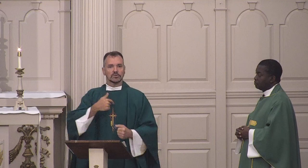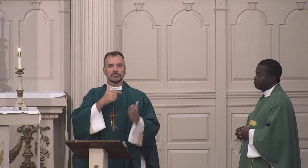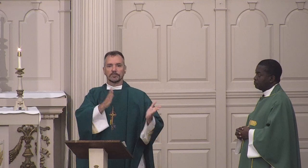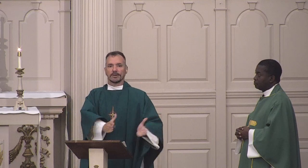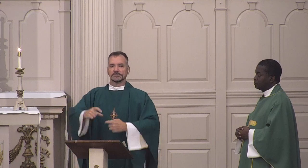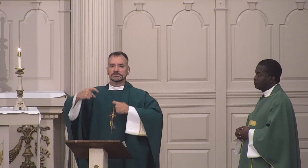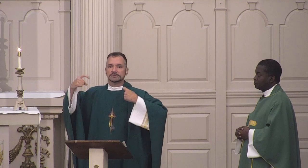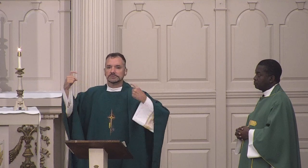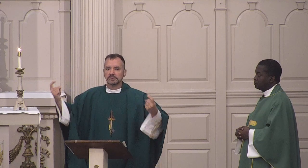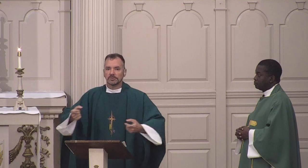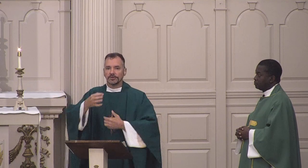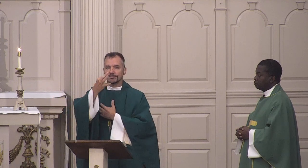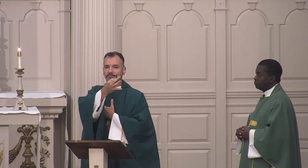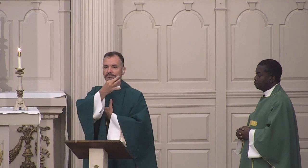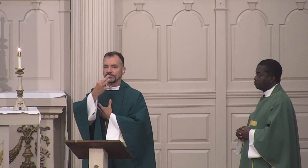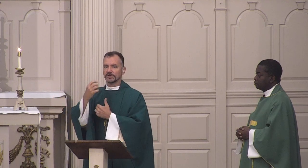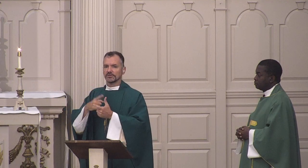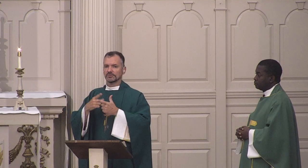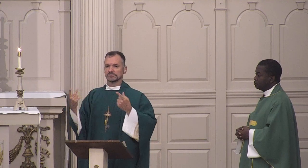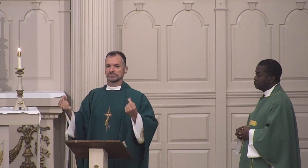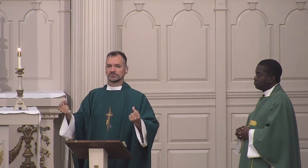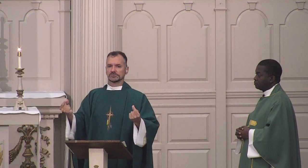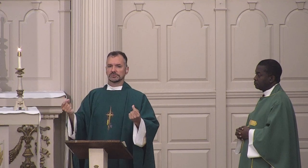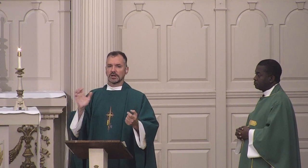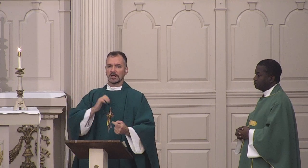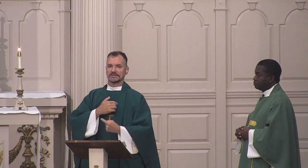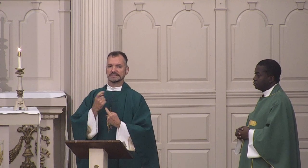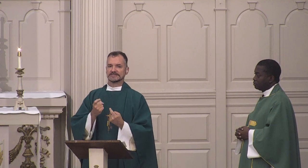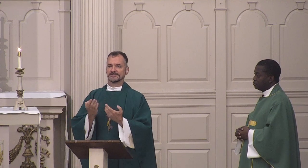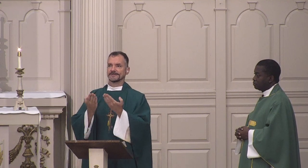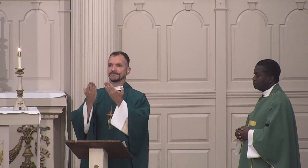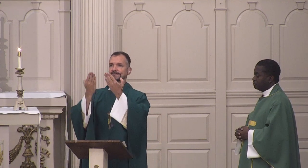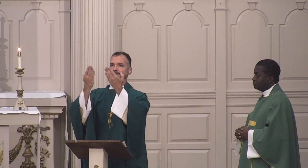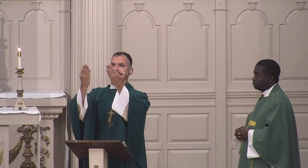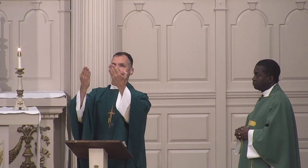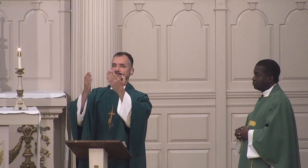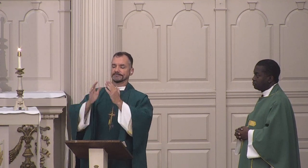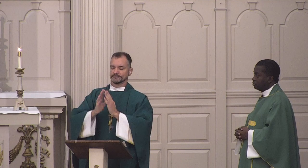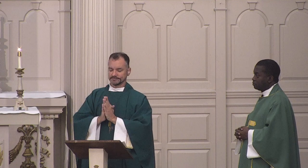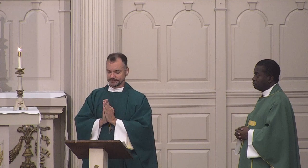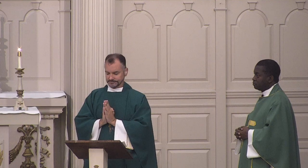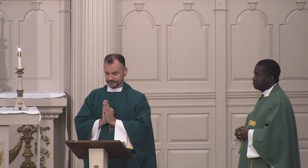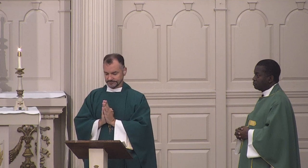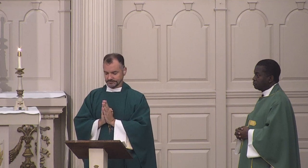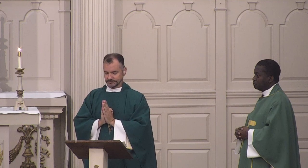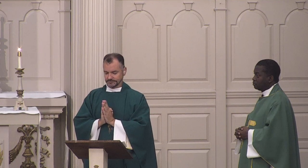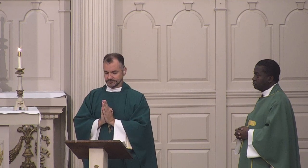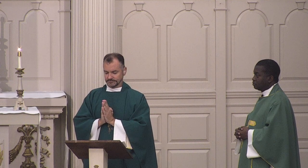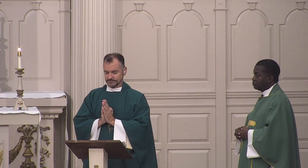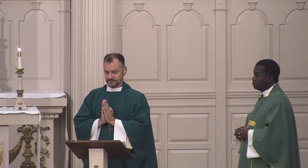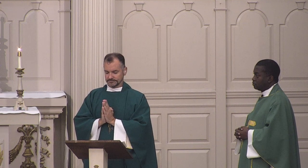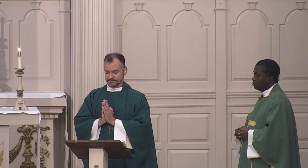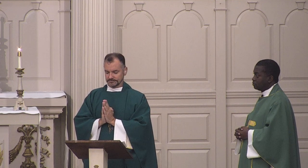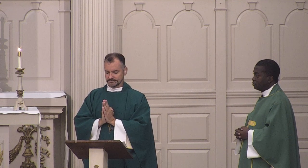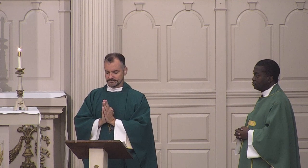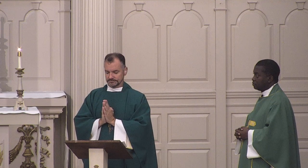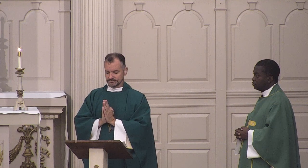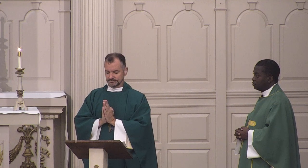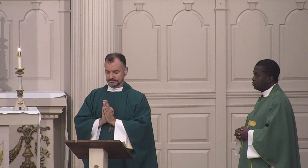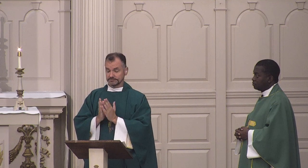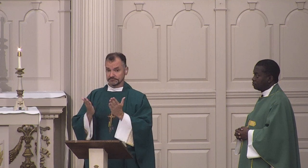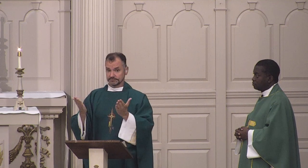Brothers and sisters, let us acknowledge our sins and so prepare ourselves to celebrate the sacred mysteries.